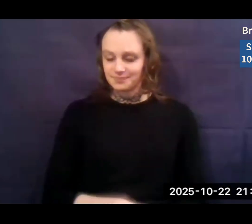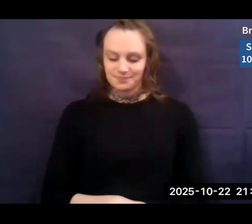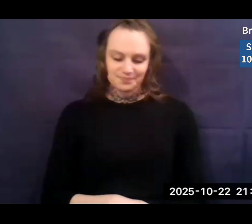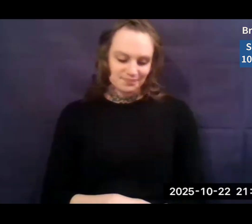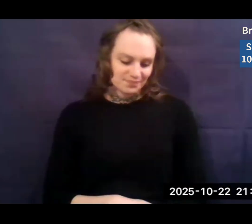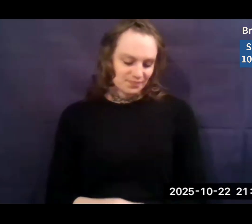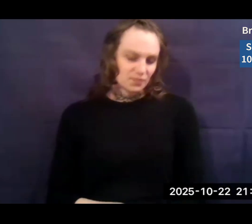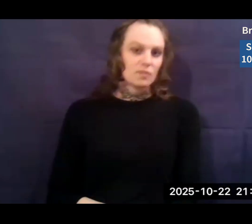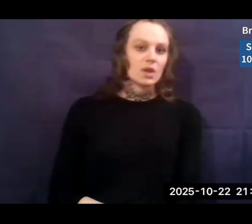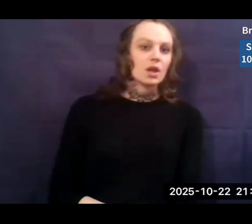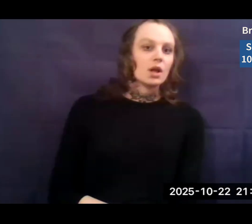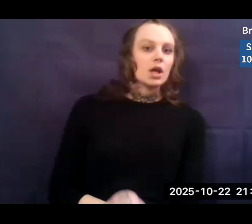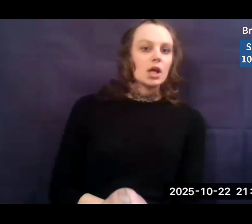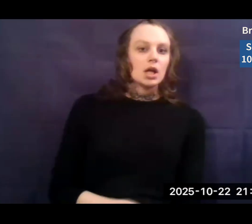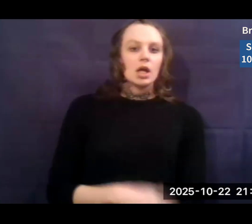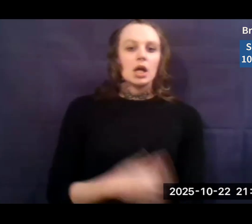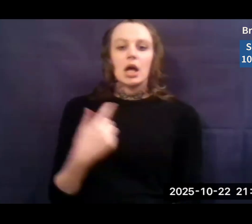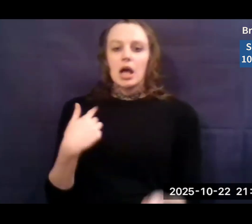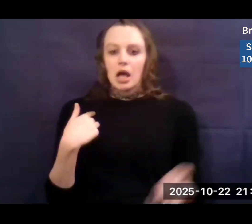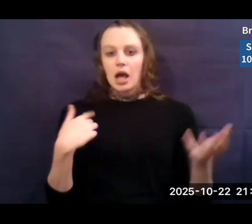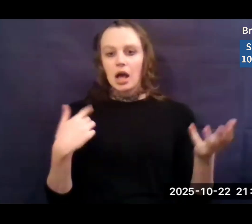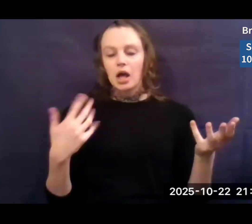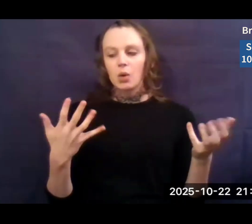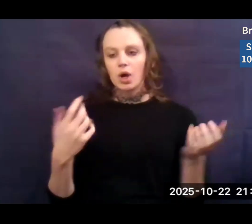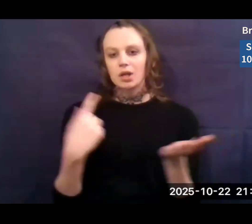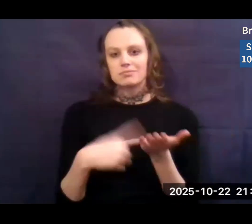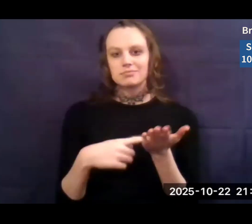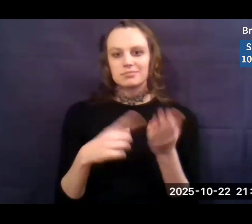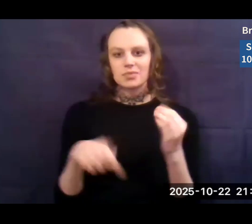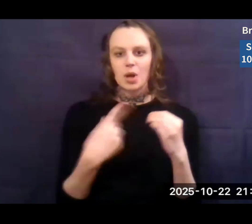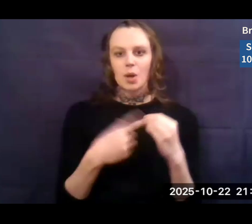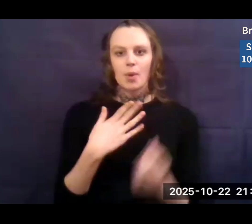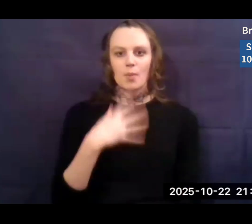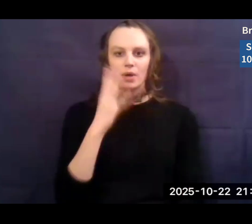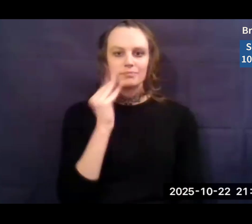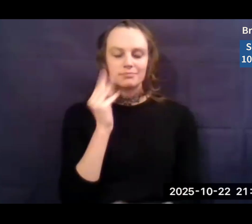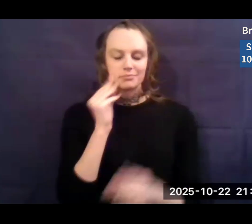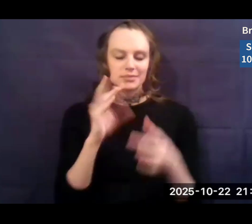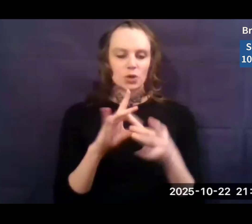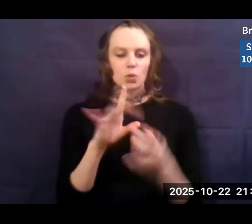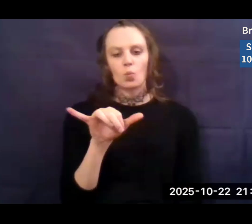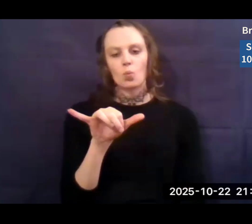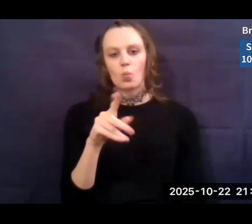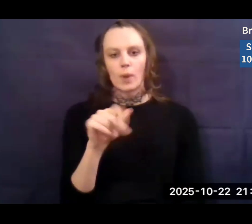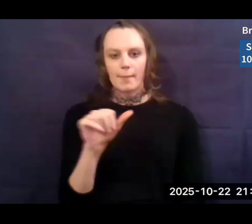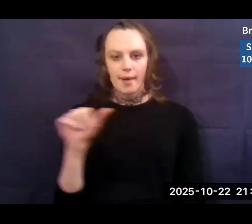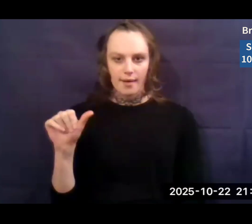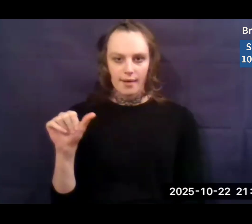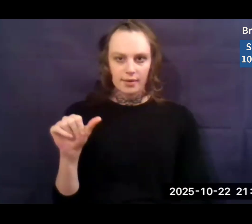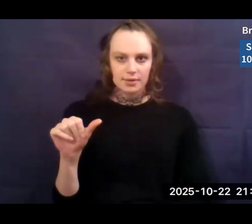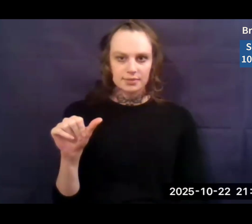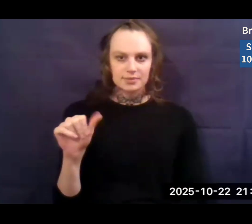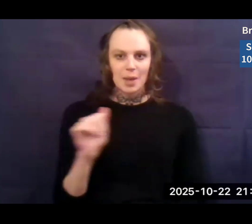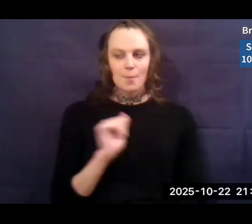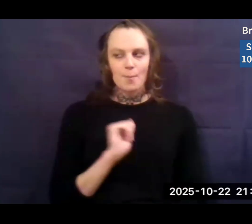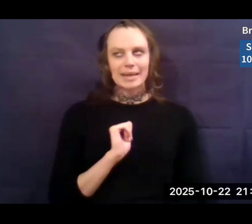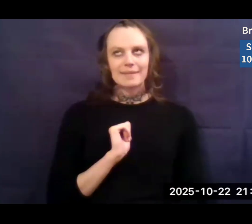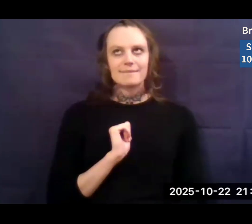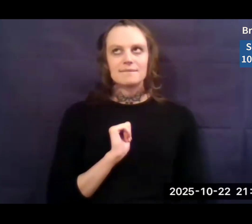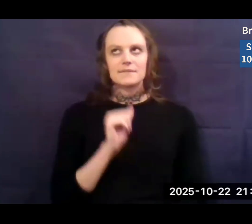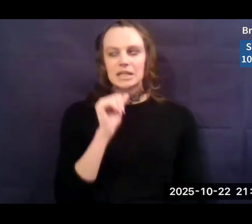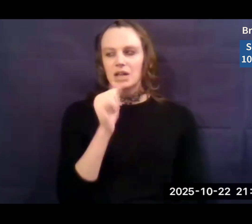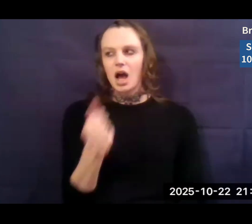Um, I wanted to talk a minute too about my experience with YPAW. I'm not your